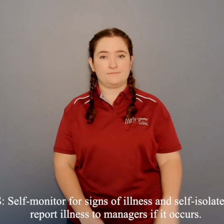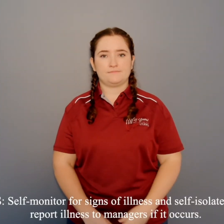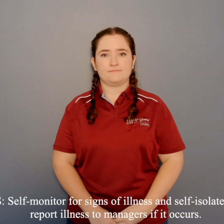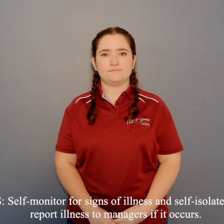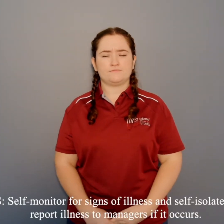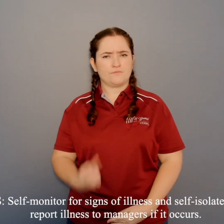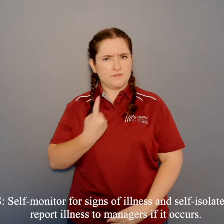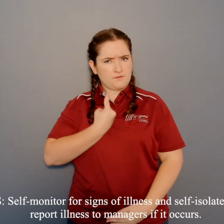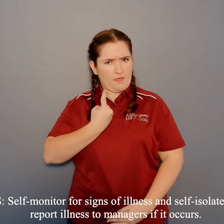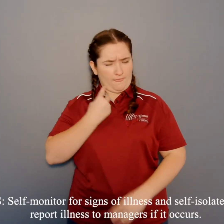S.